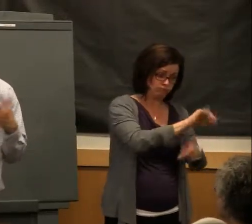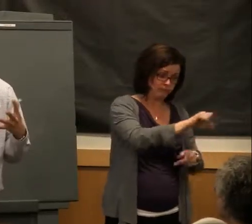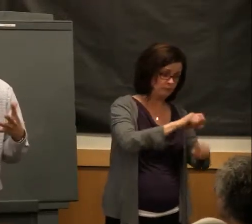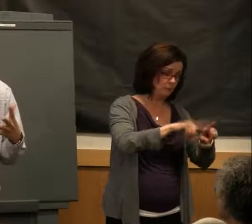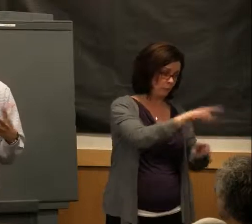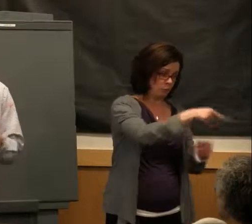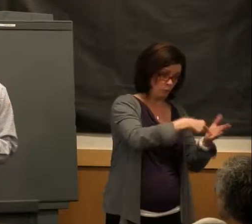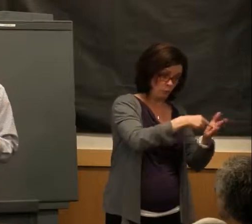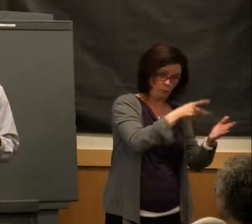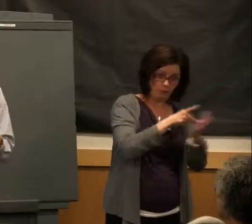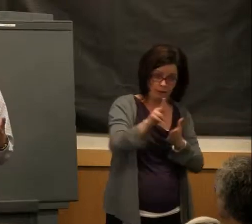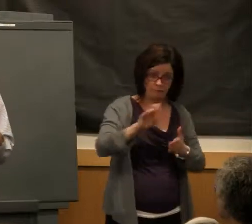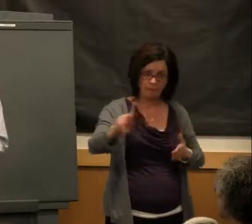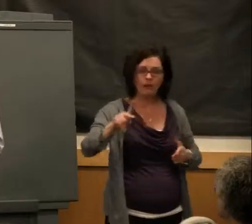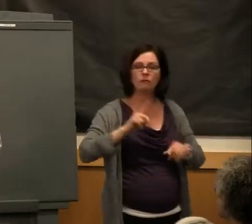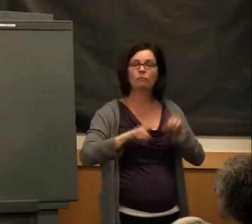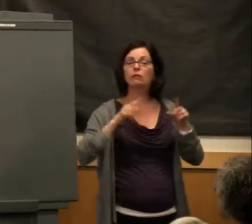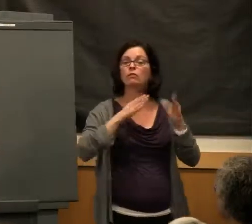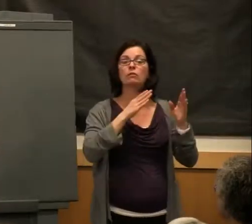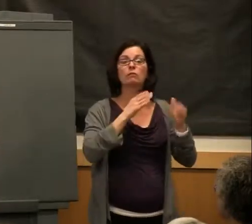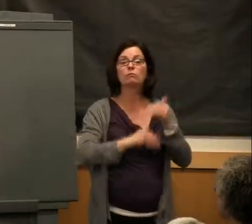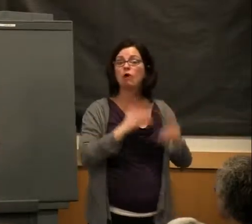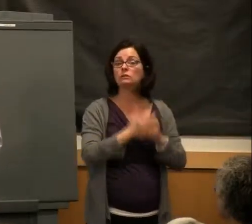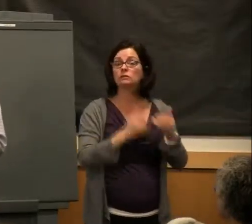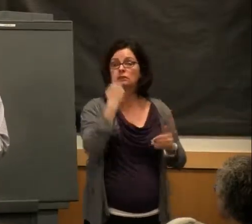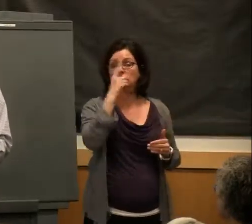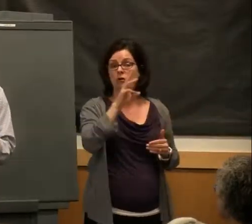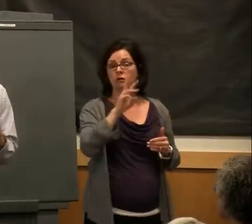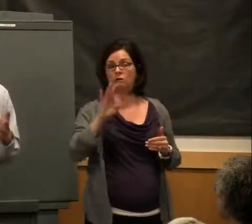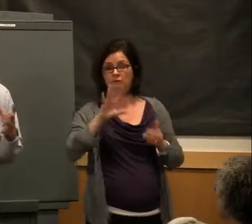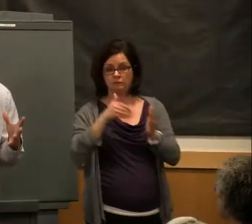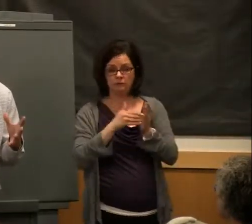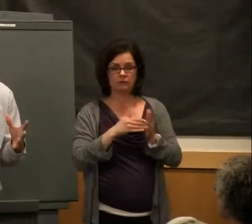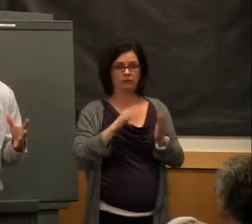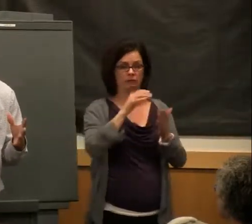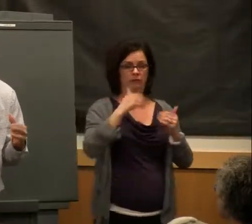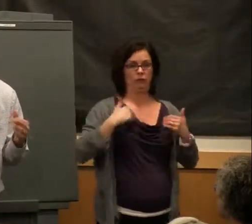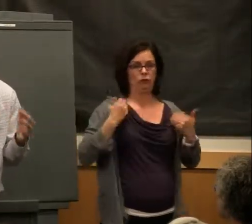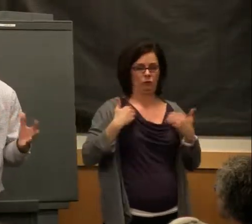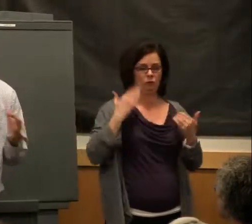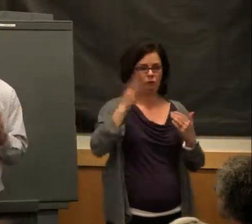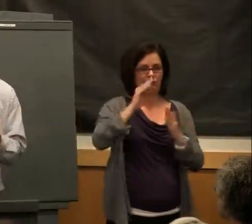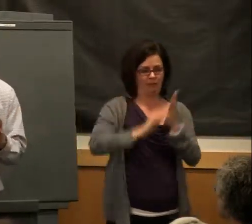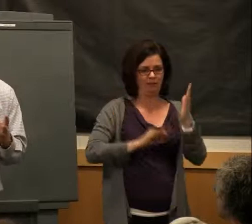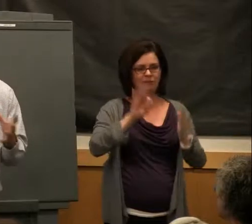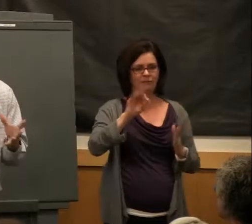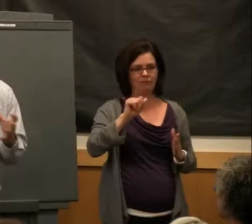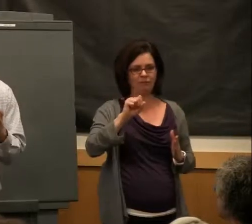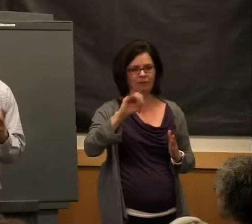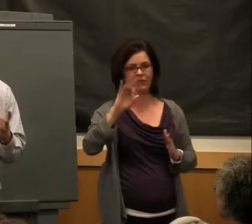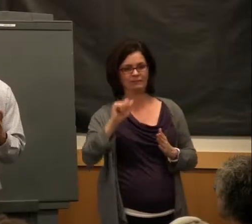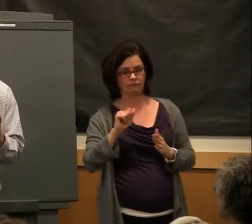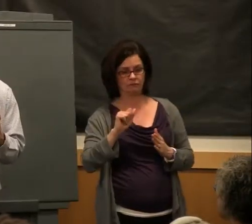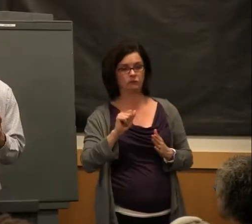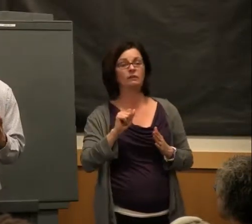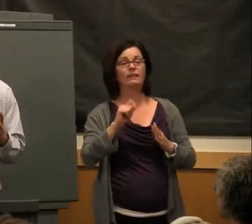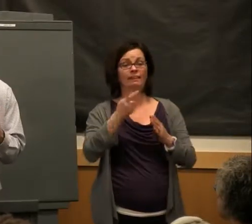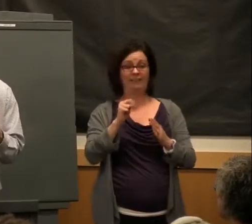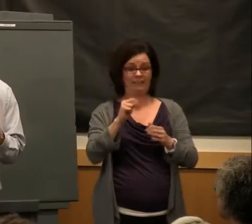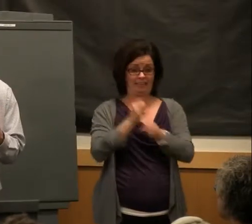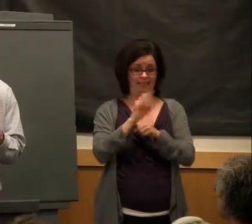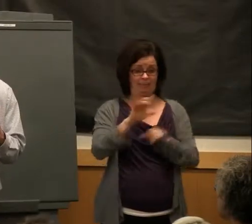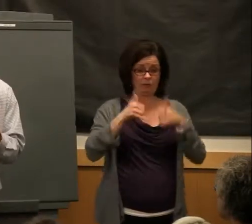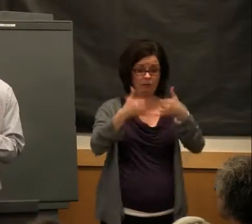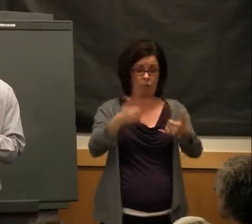But the process for us is generally to have the youth fill out the FAFSA, receive their award letter, see what they are getting,